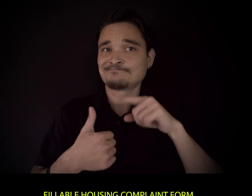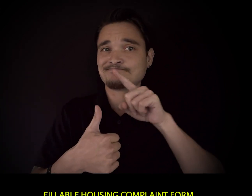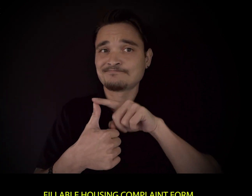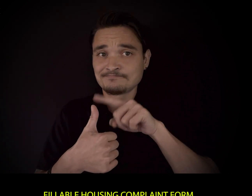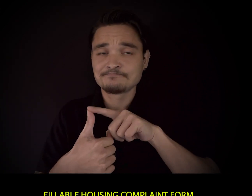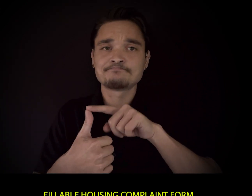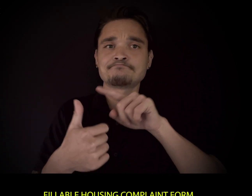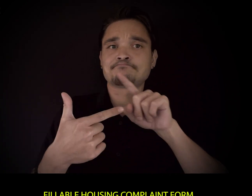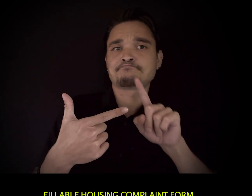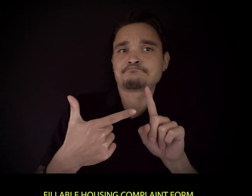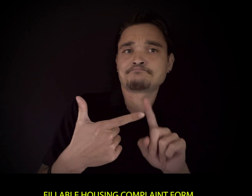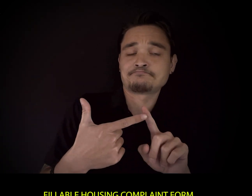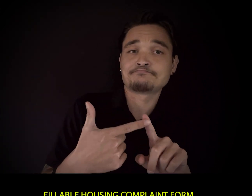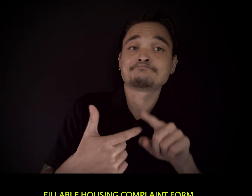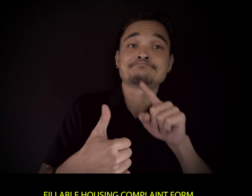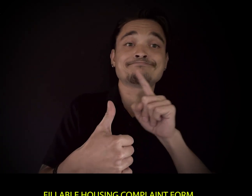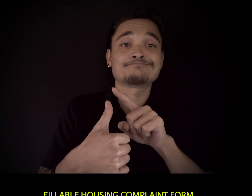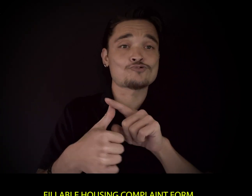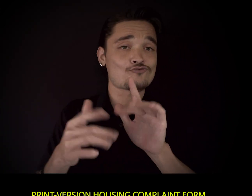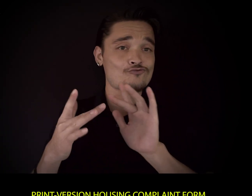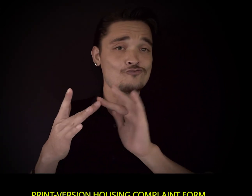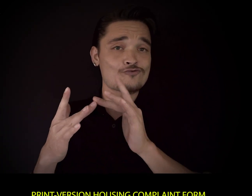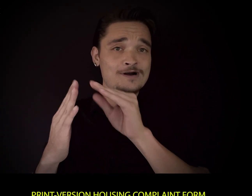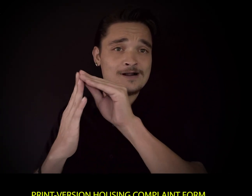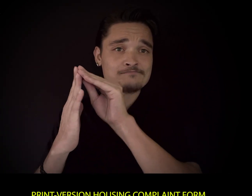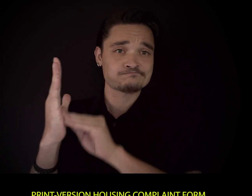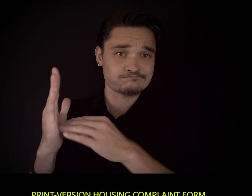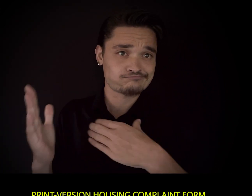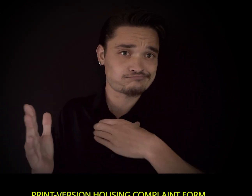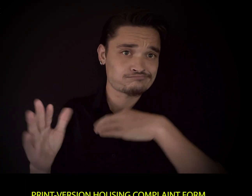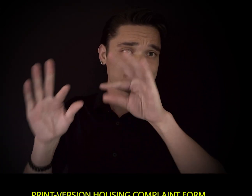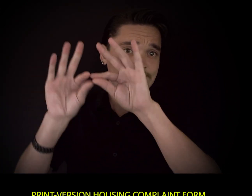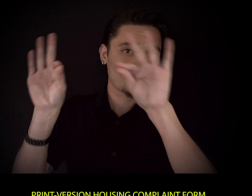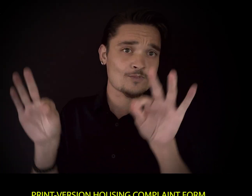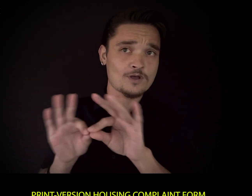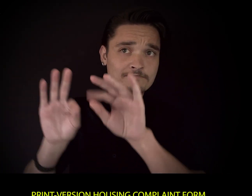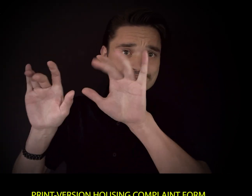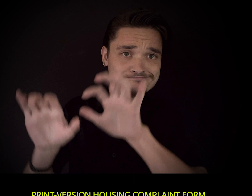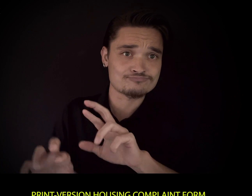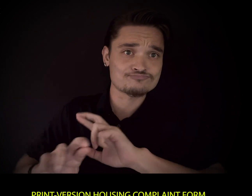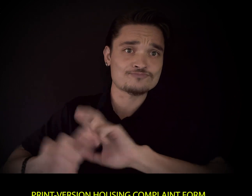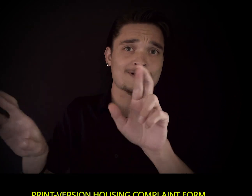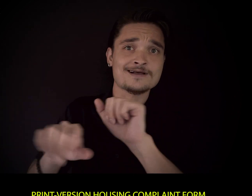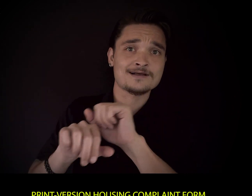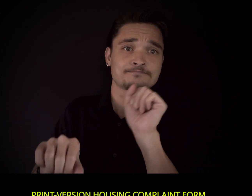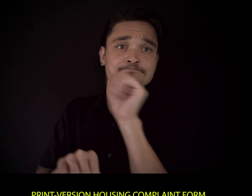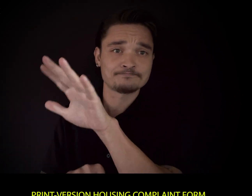Fillable housing complaint form. Print version. Housing complaint form.